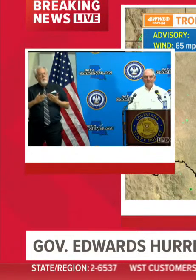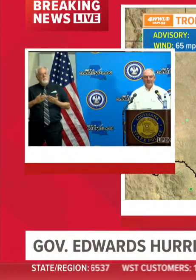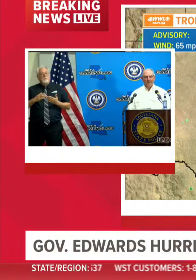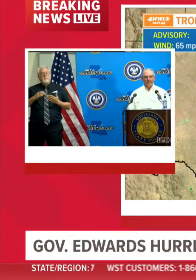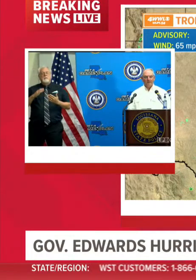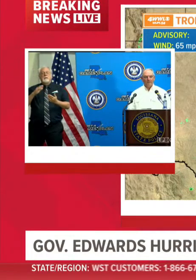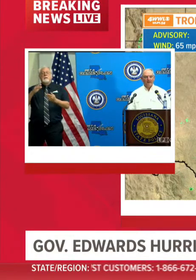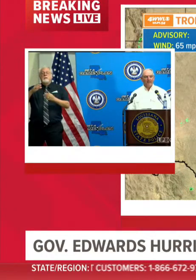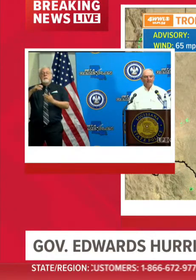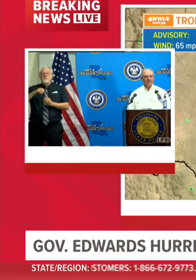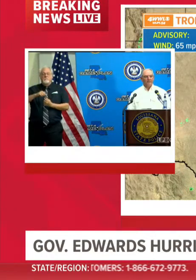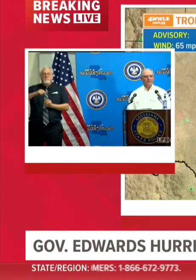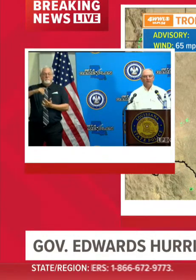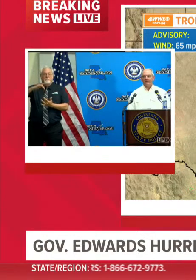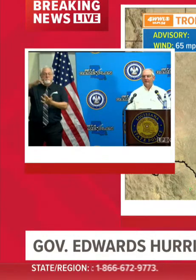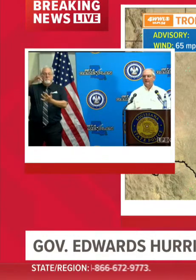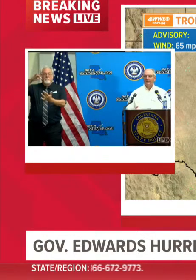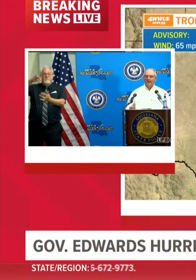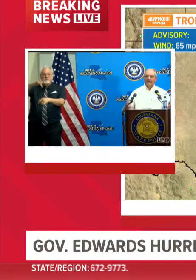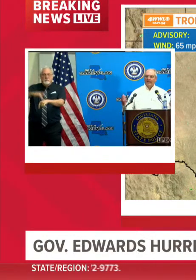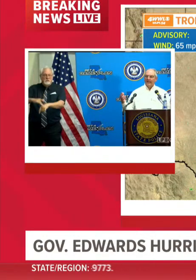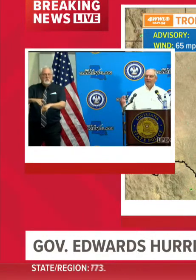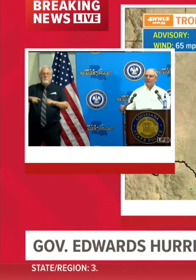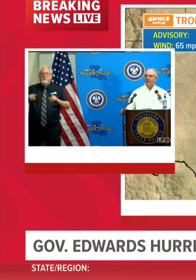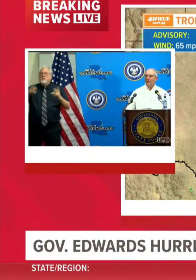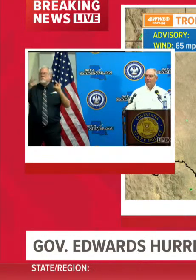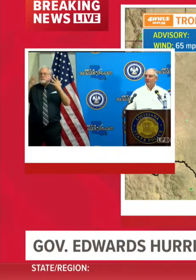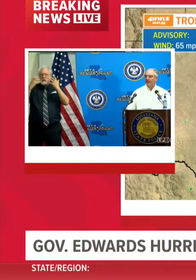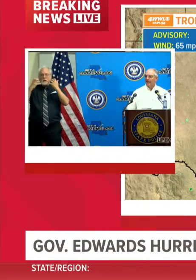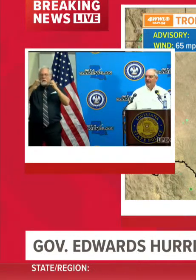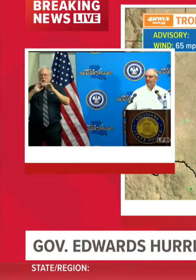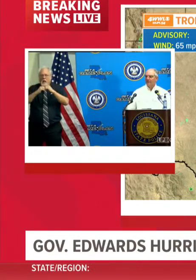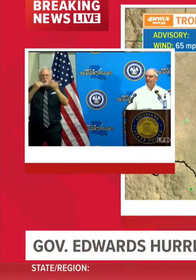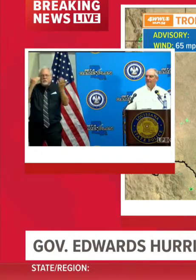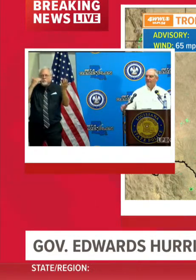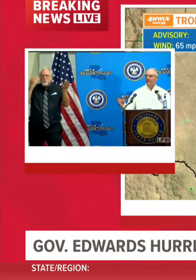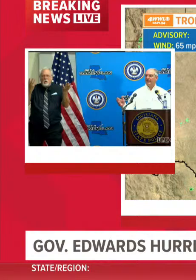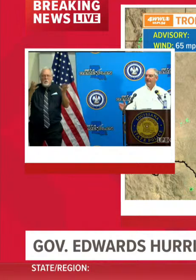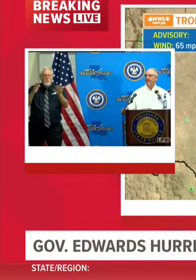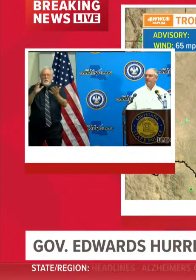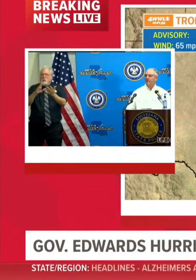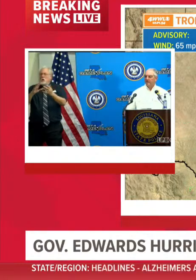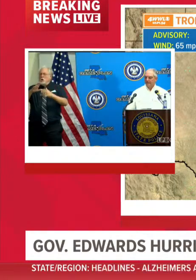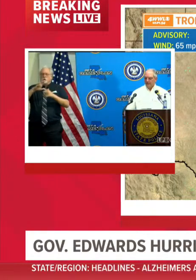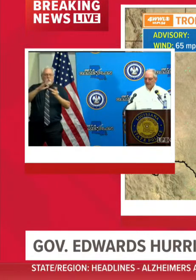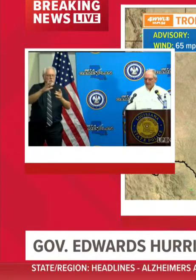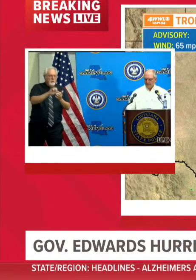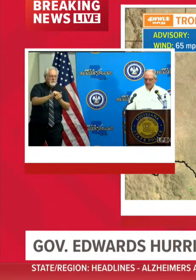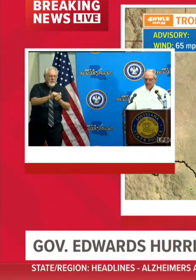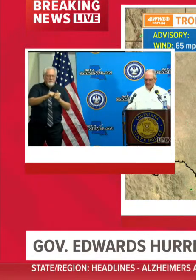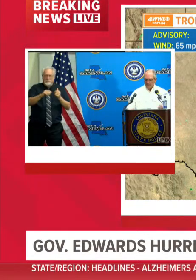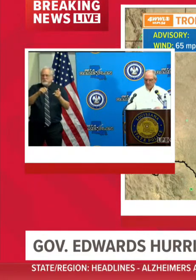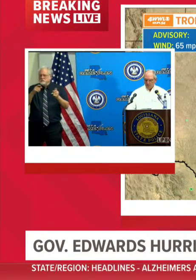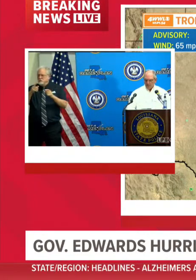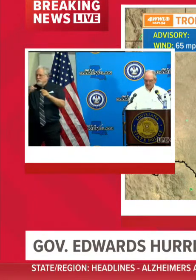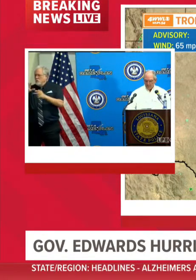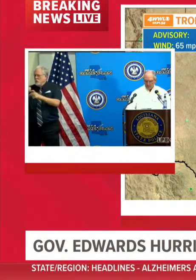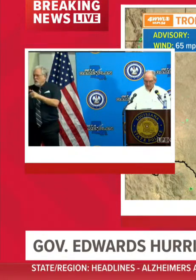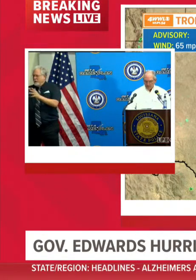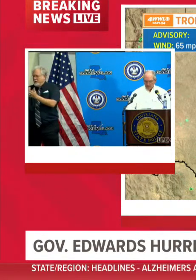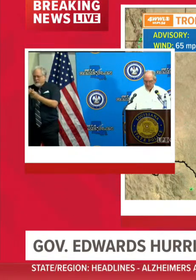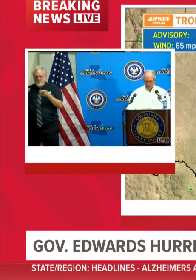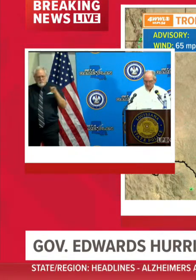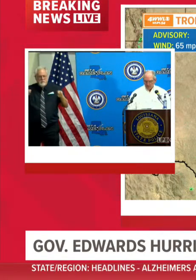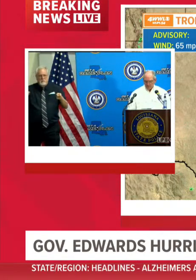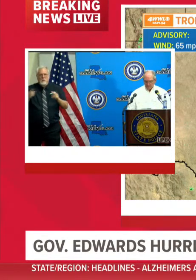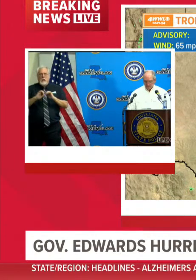and touched down overnight, but it was dark, and how do you know tornado damage from hurricane damage? But it is something we need to be